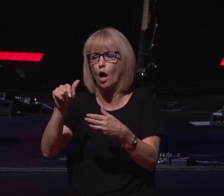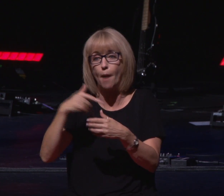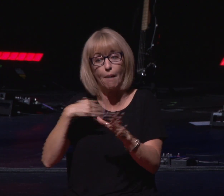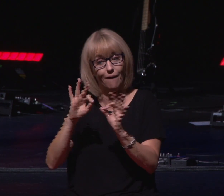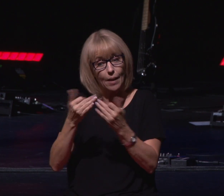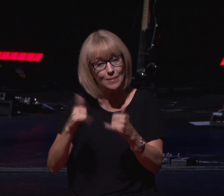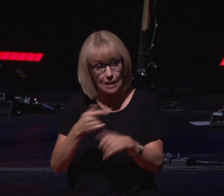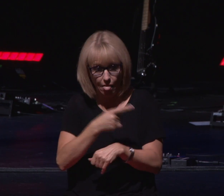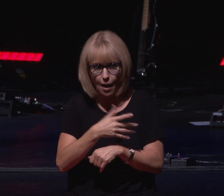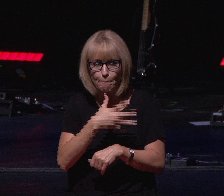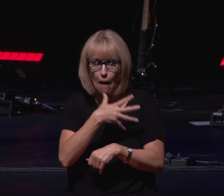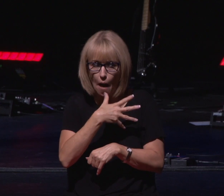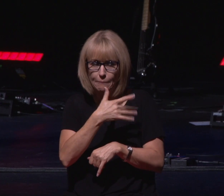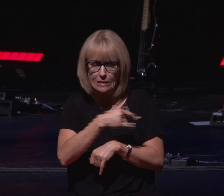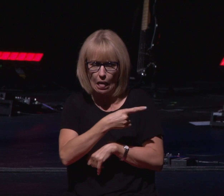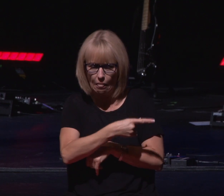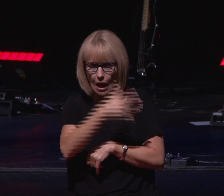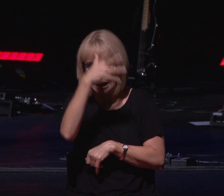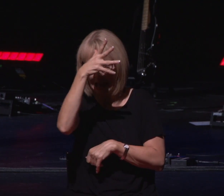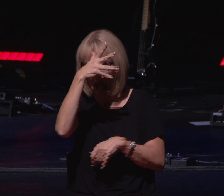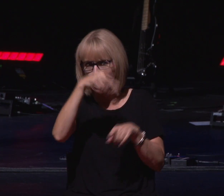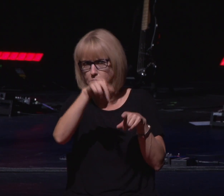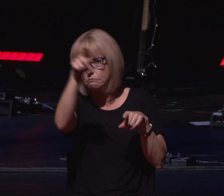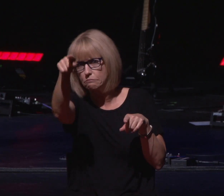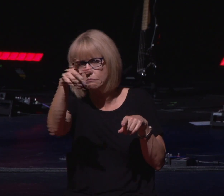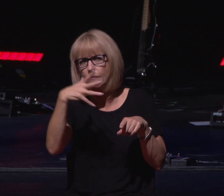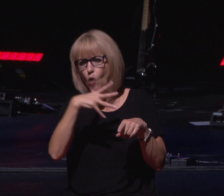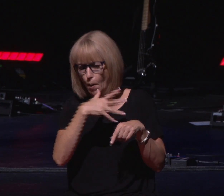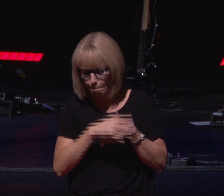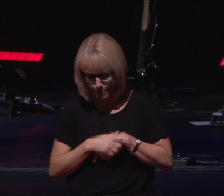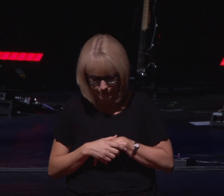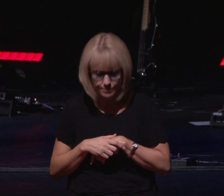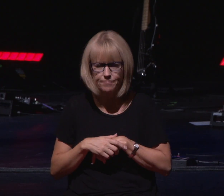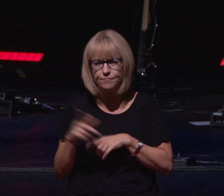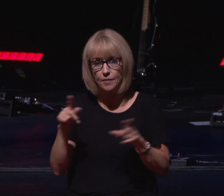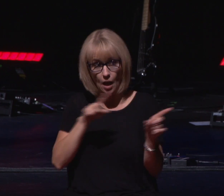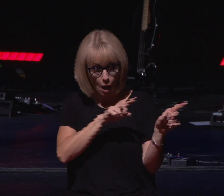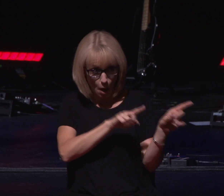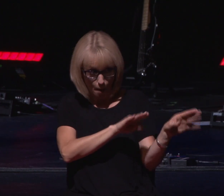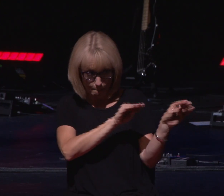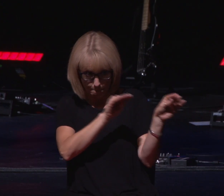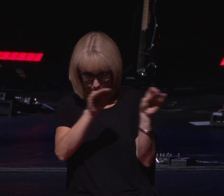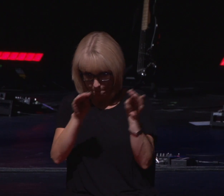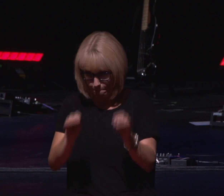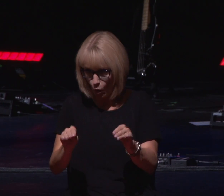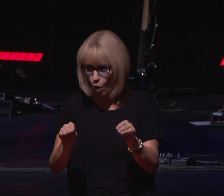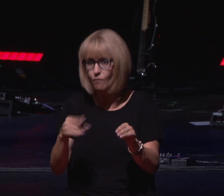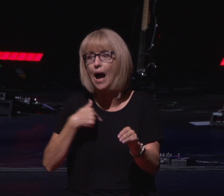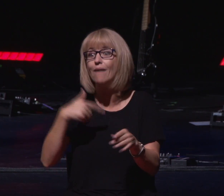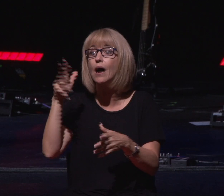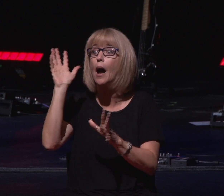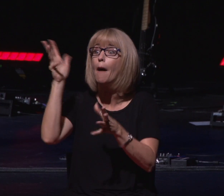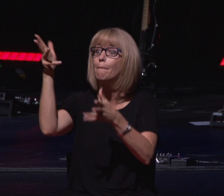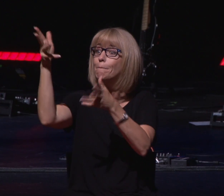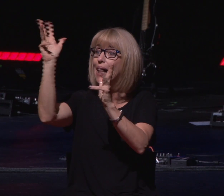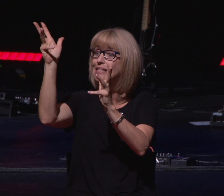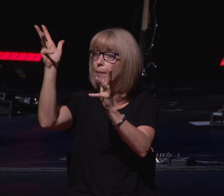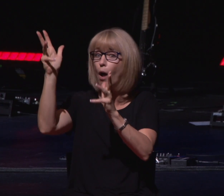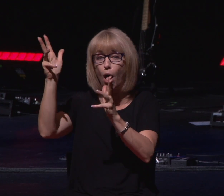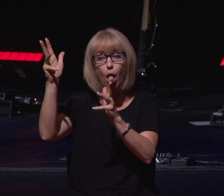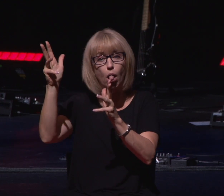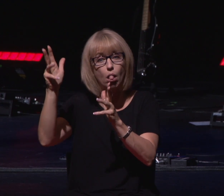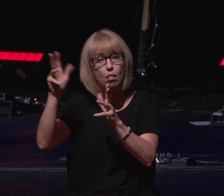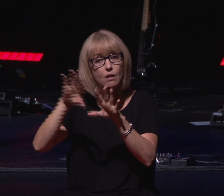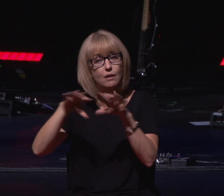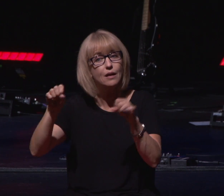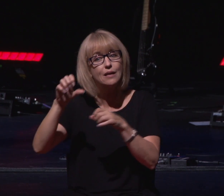lives. My mom lives there, my dad still lives where I grew up. And then you came to school here and lived in Kansas? I had a basketball scholarship. That's cool.